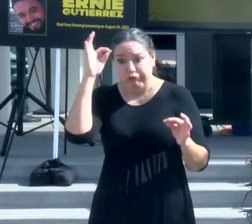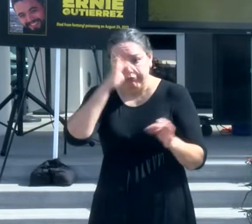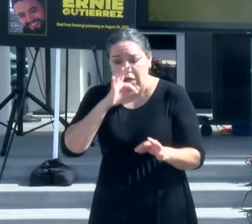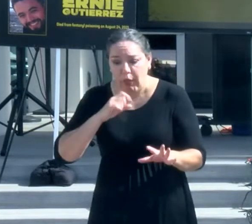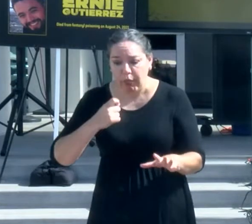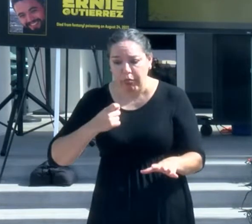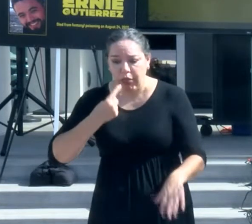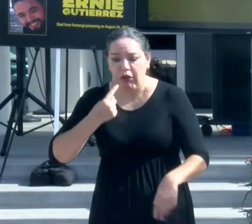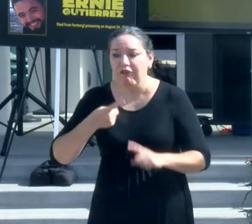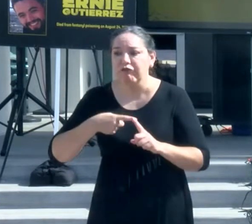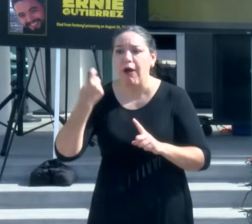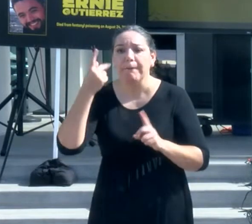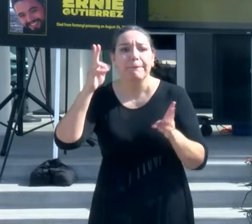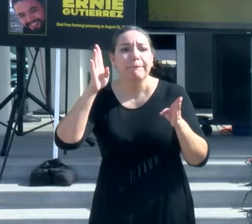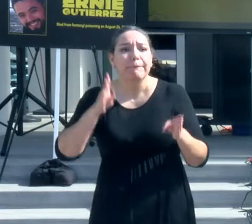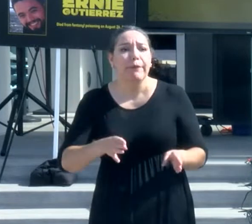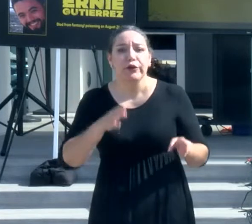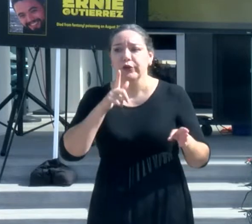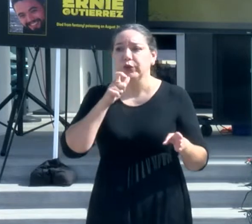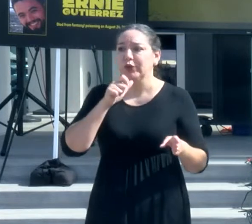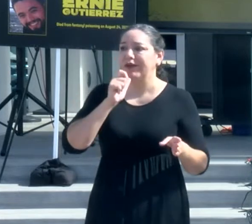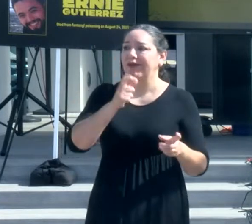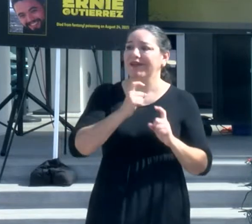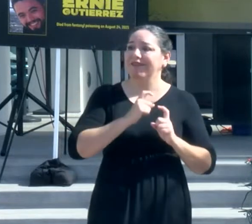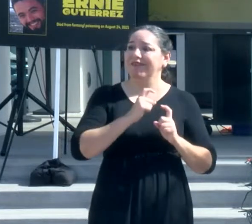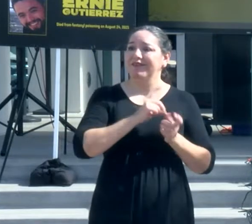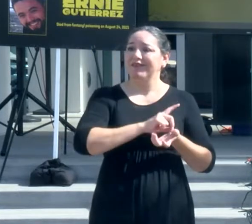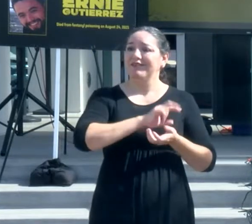other than a pharmacist, doctor, you may die.